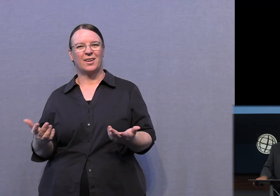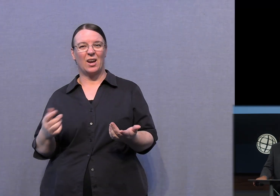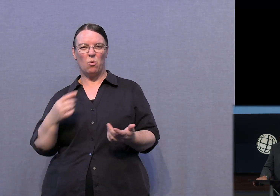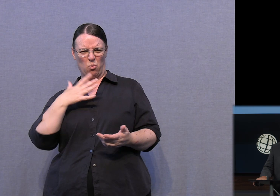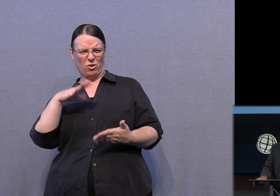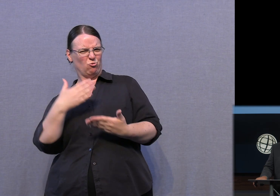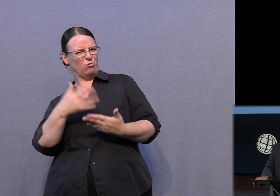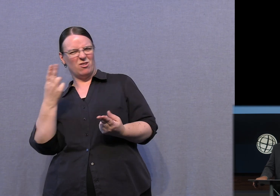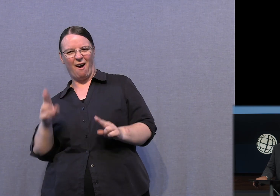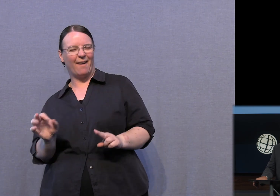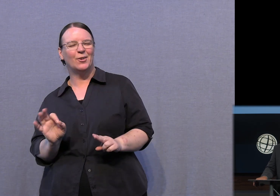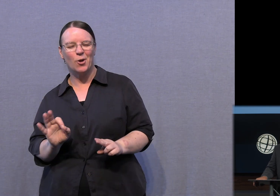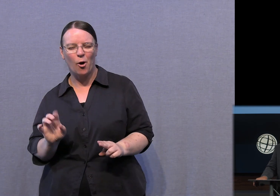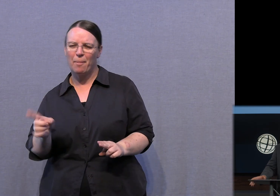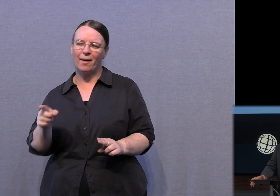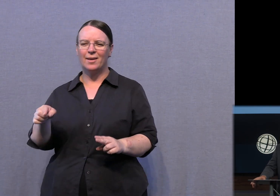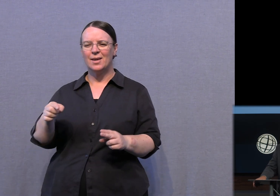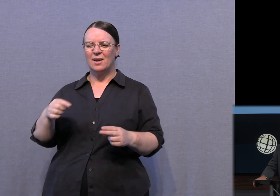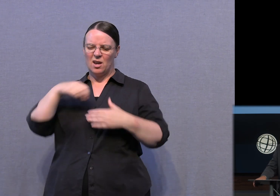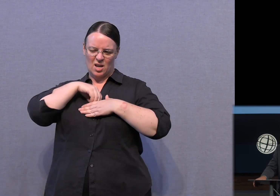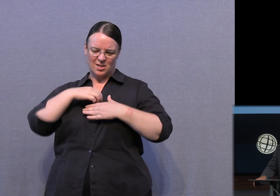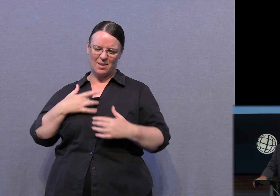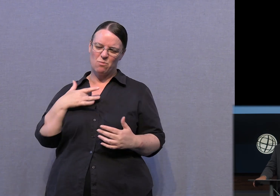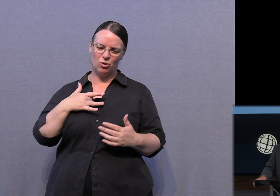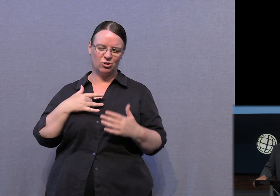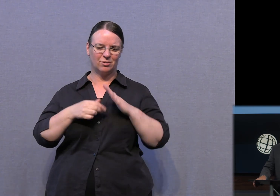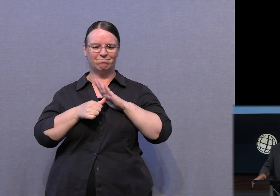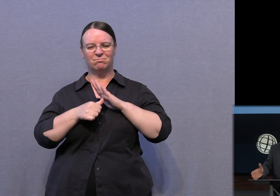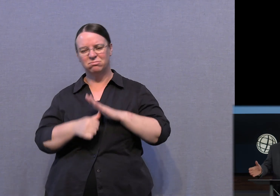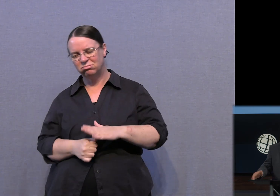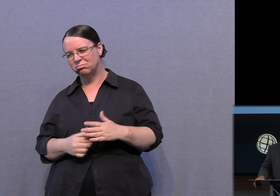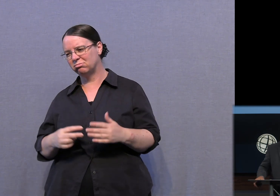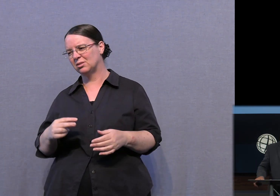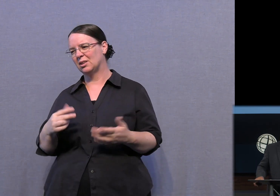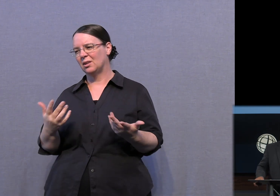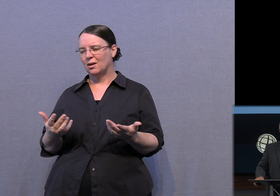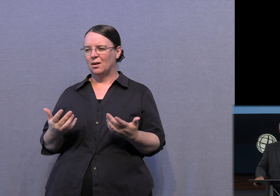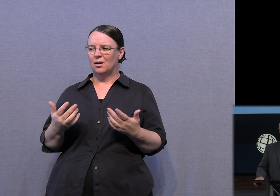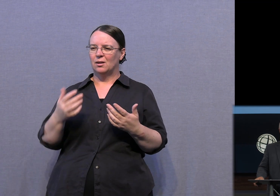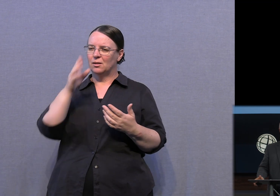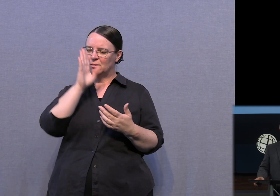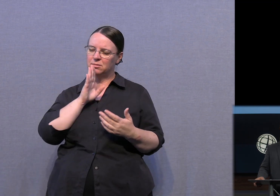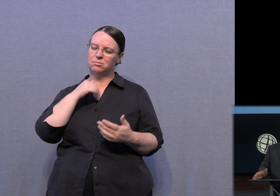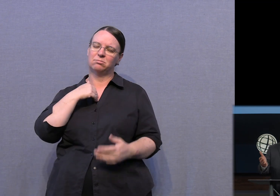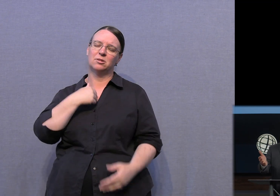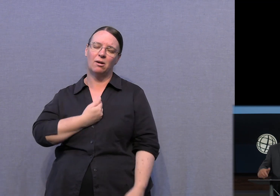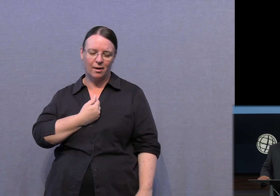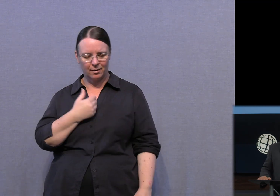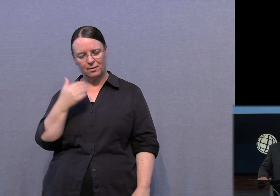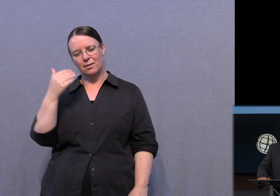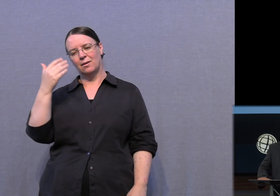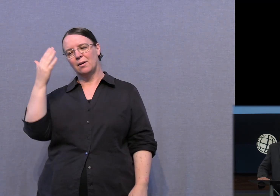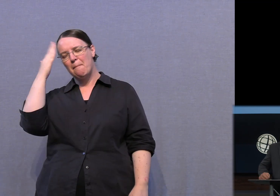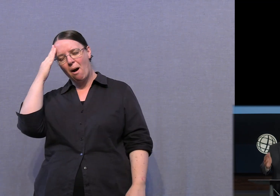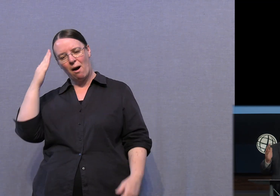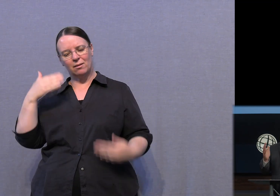from discouragement, depression, and physical, mental, and spiritual exhaustion. Because if he really did want to